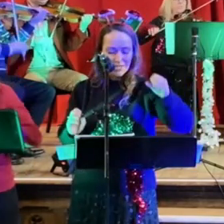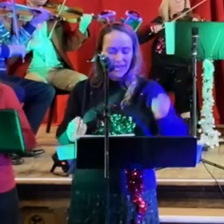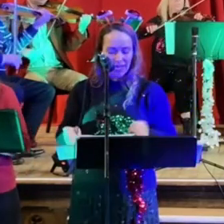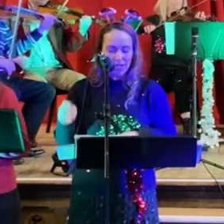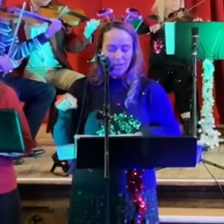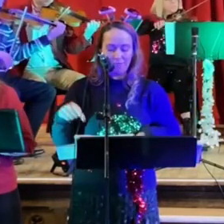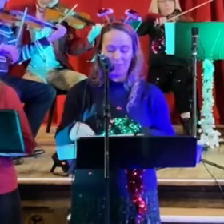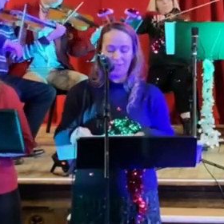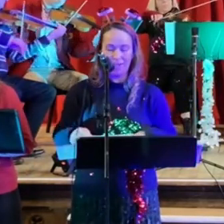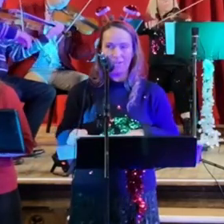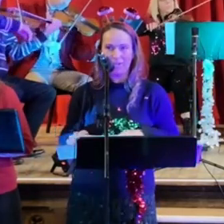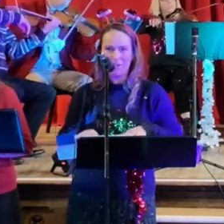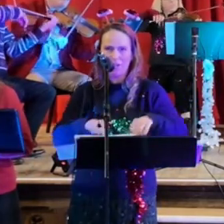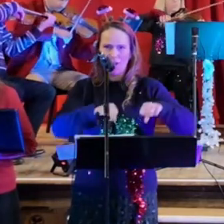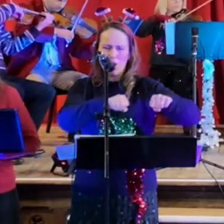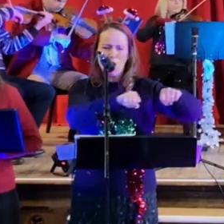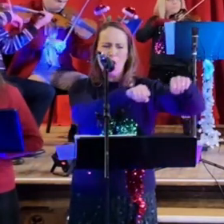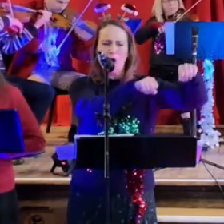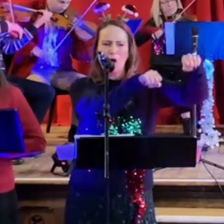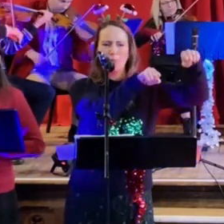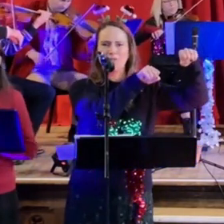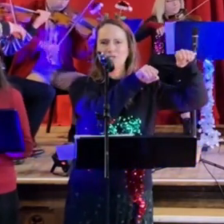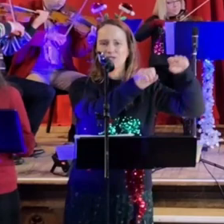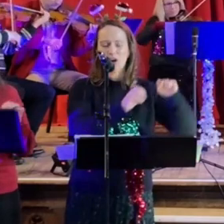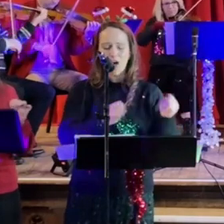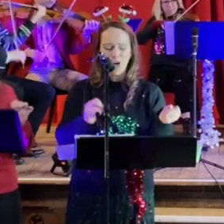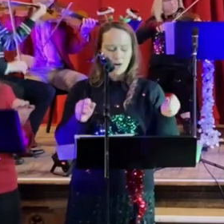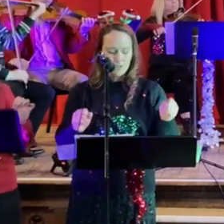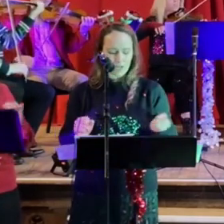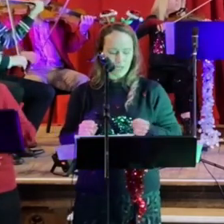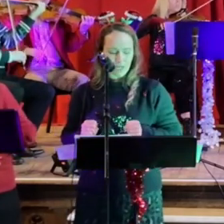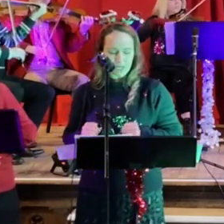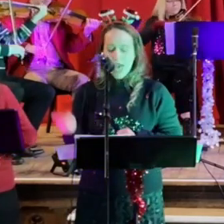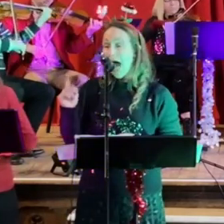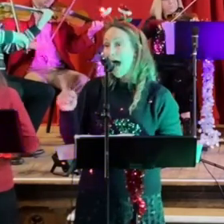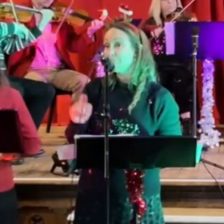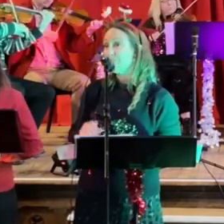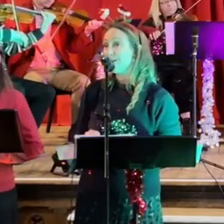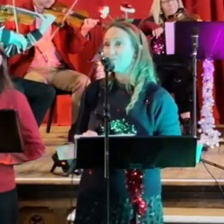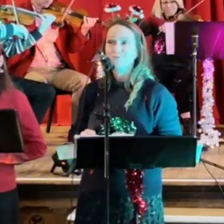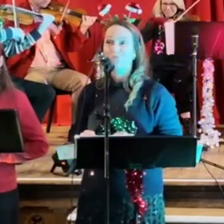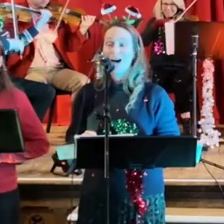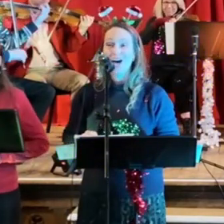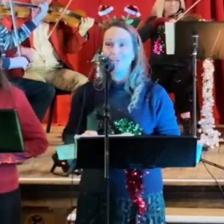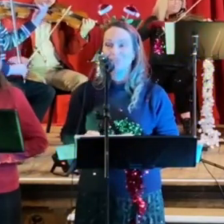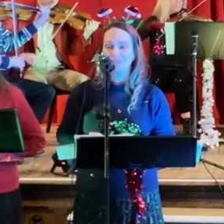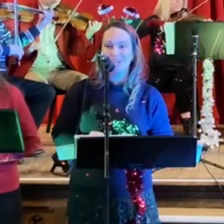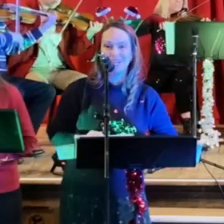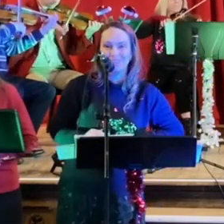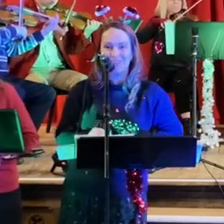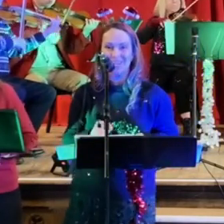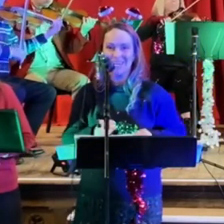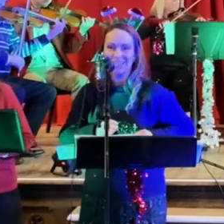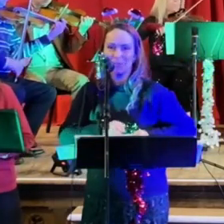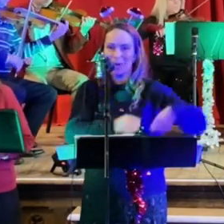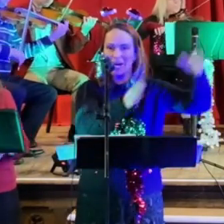again. Fill up the stocking, I may be rushing.